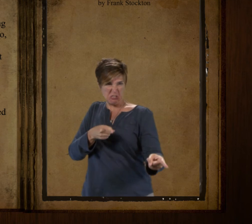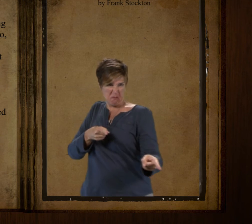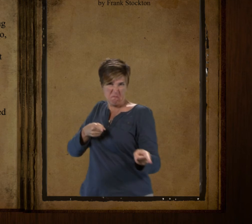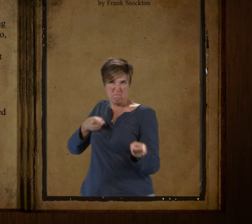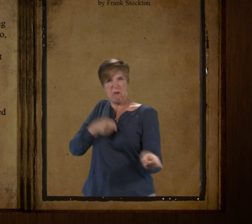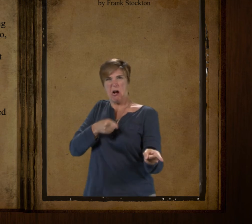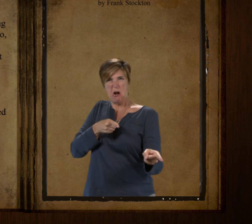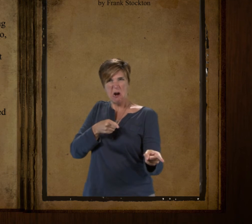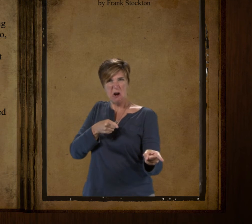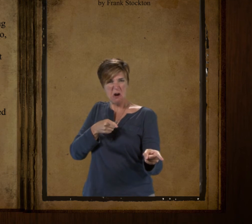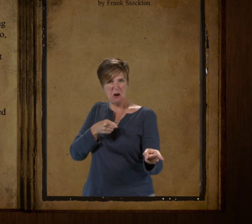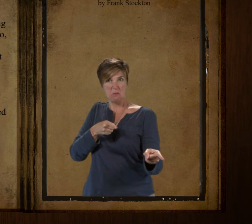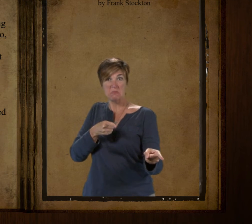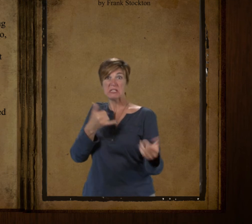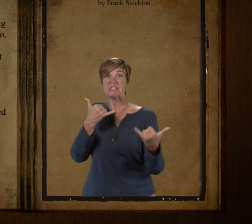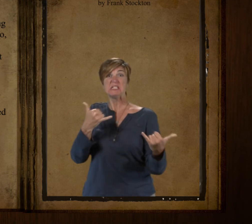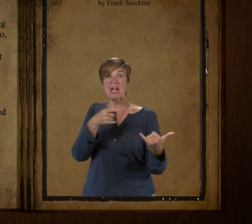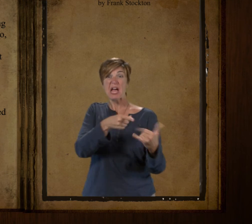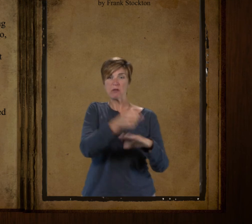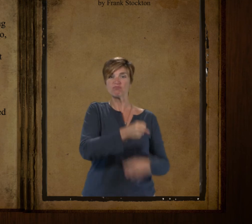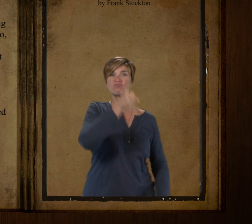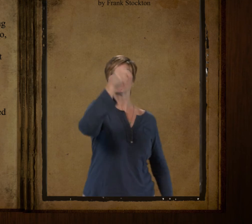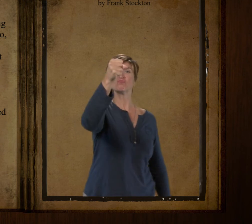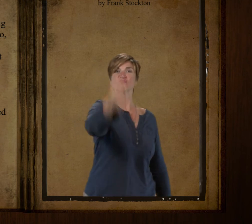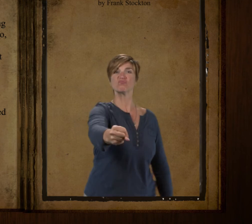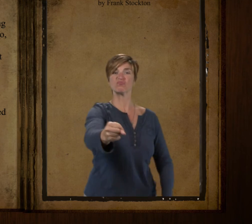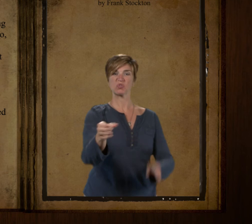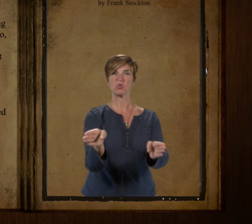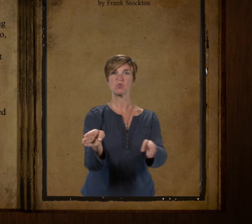trembled behind that silent door.